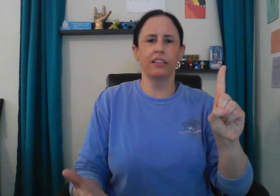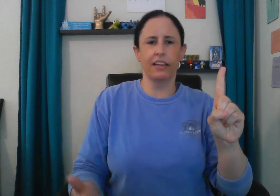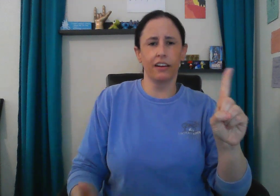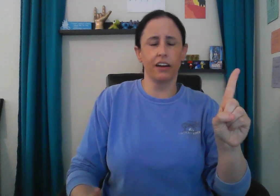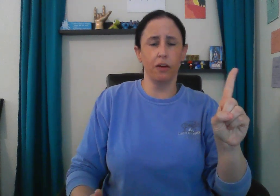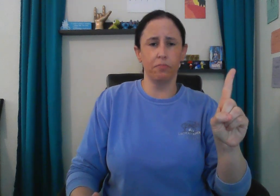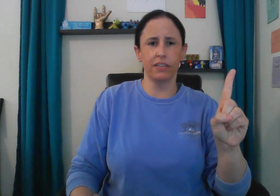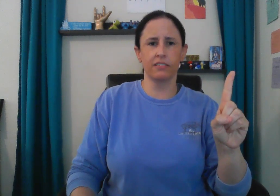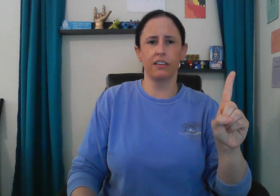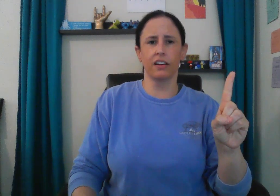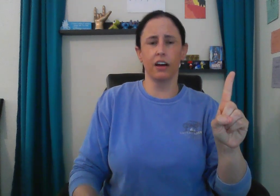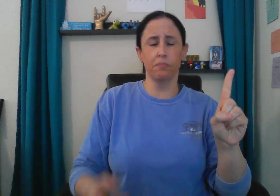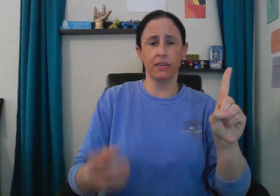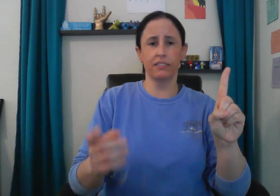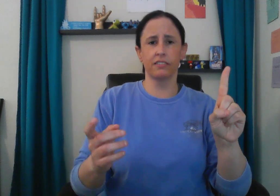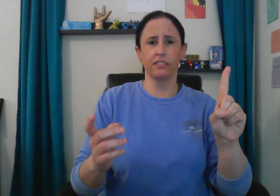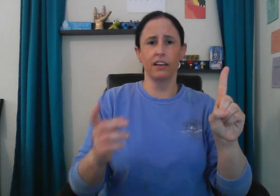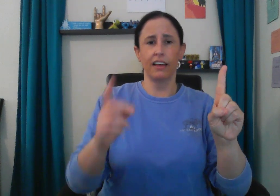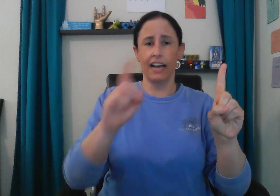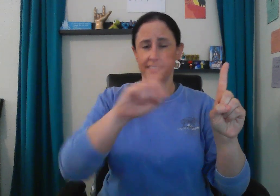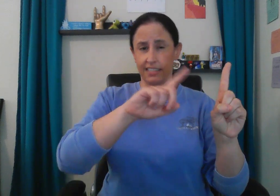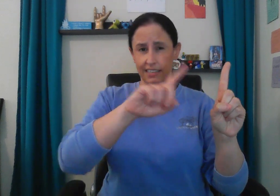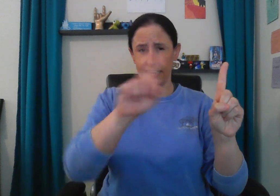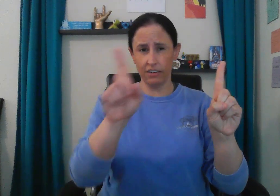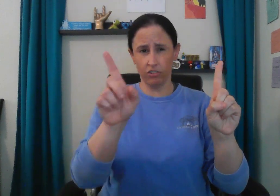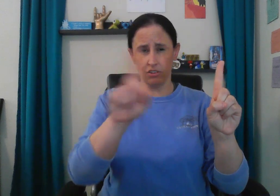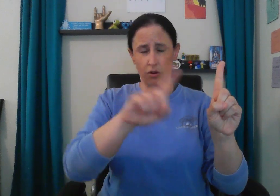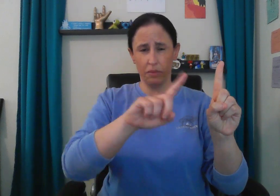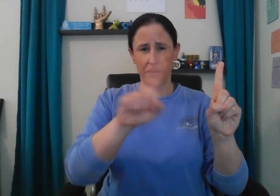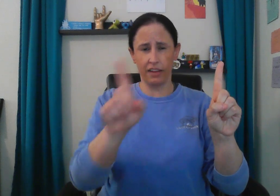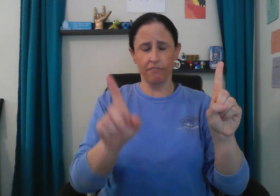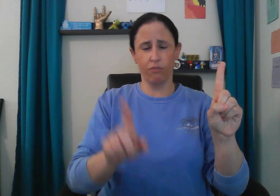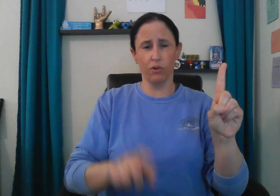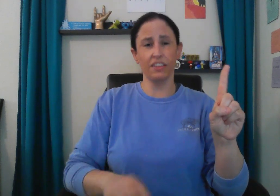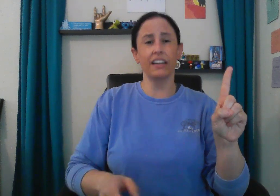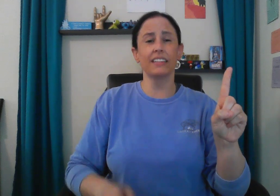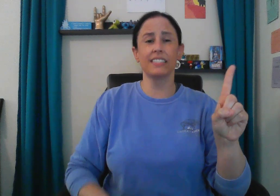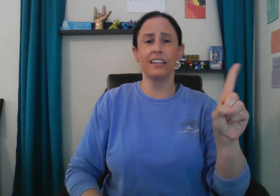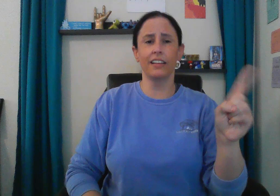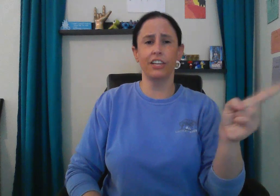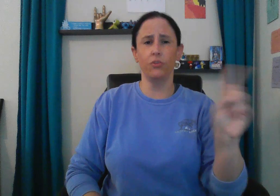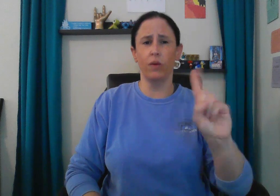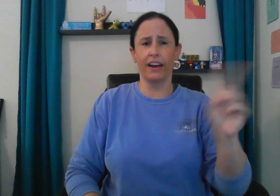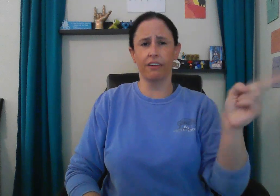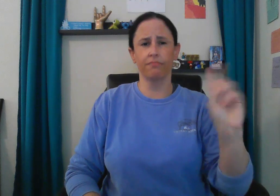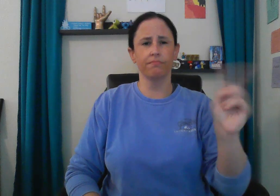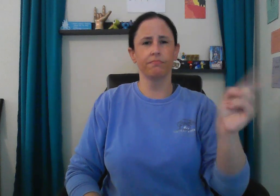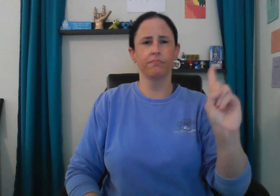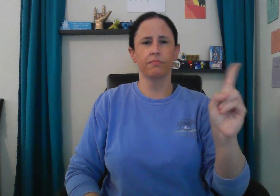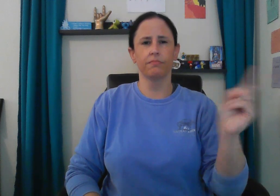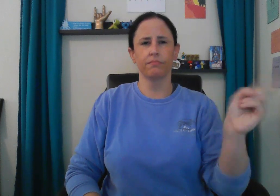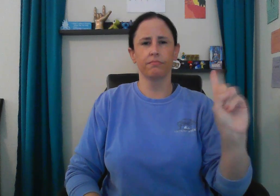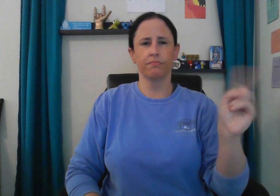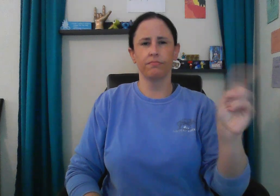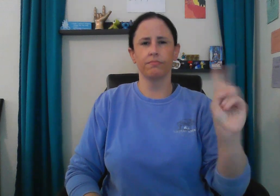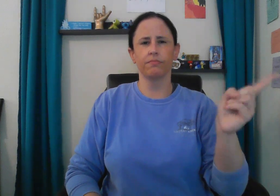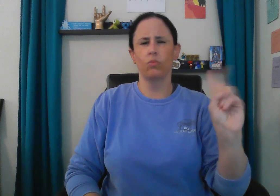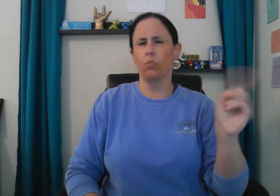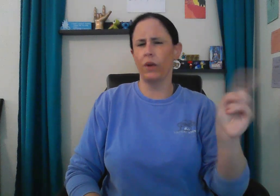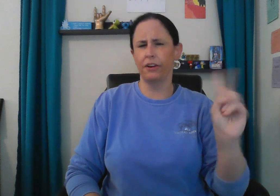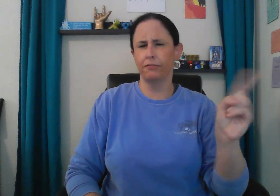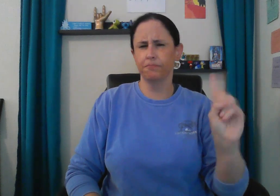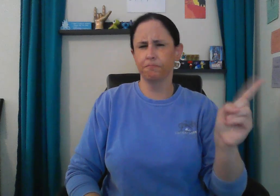like a compass. A compass has the needle going back and forth, and it's telling you where. Where.